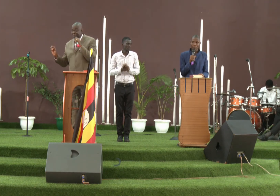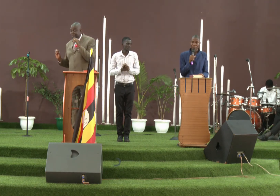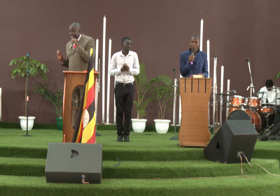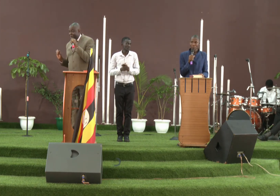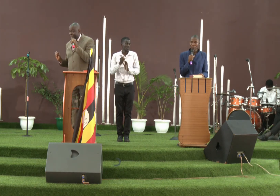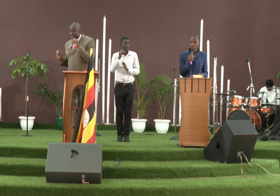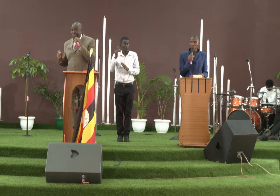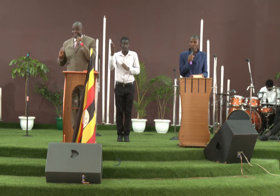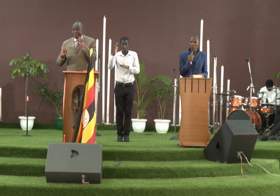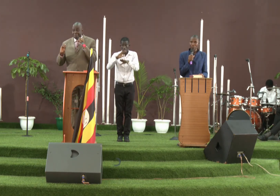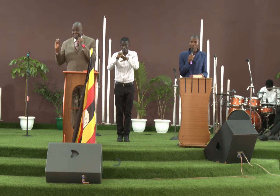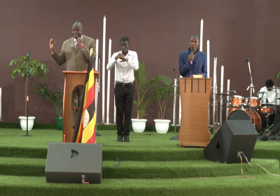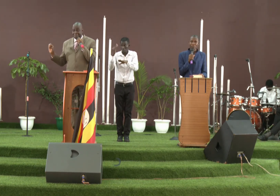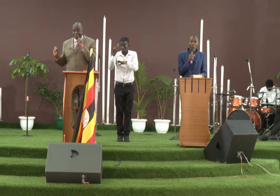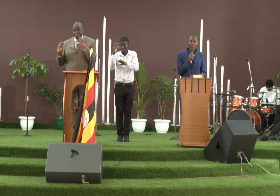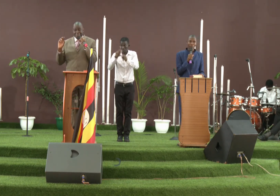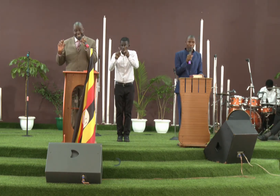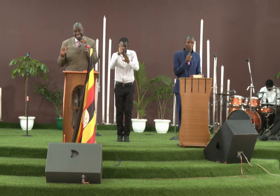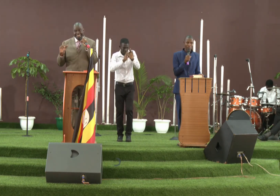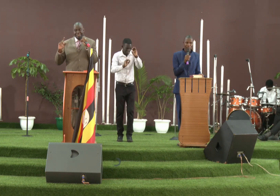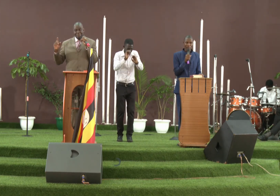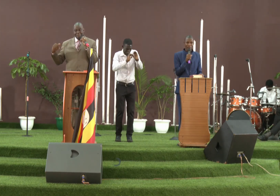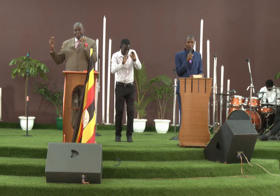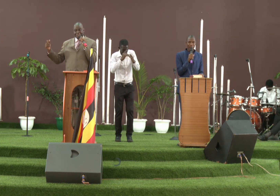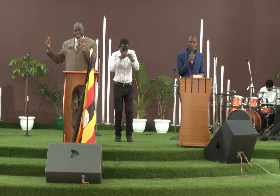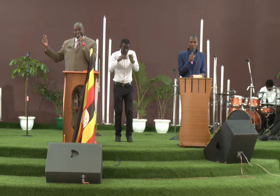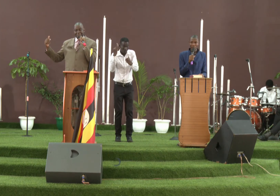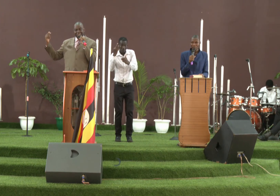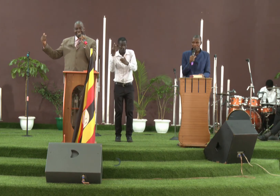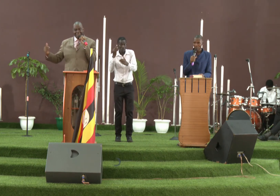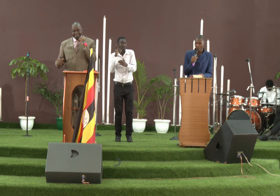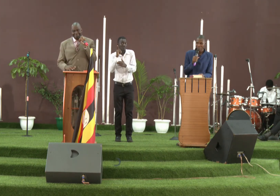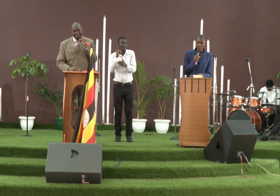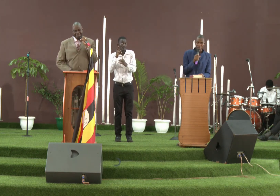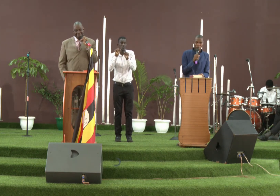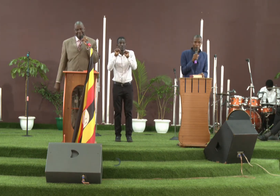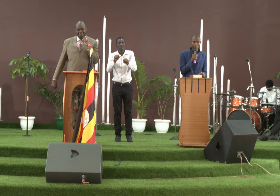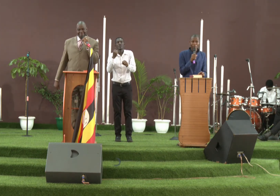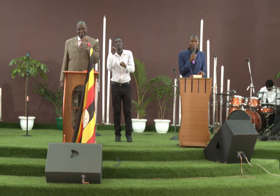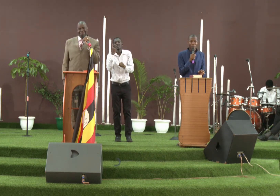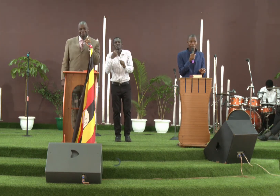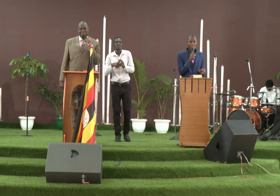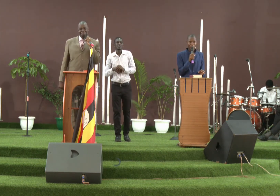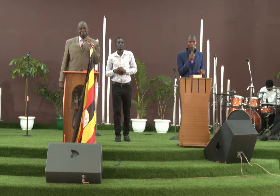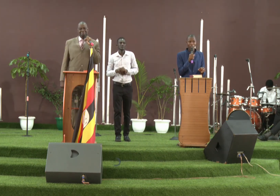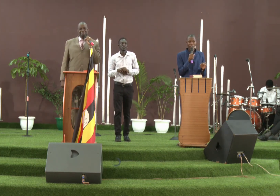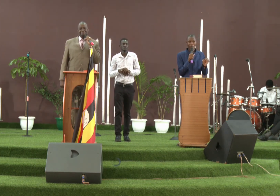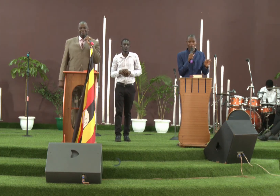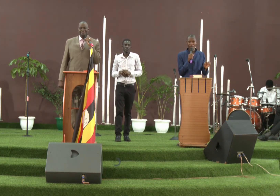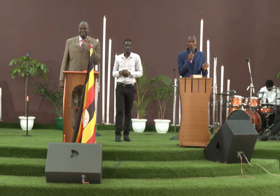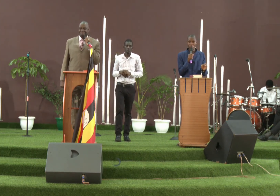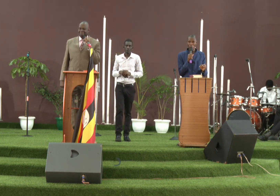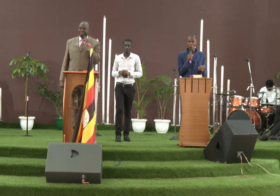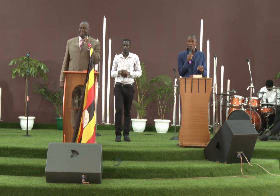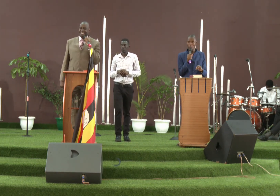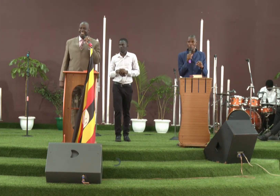bakwisa okuhulira abantu notandika okunoonya kyono obulira. Omwendo gwacho tandika okukiraba. If you have ever been invited to speak